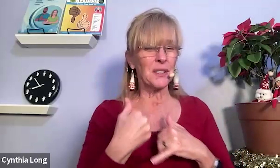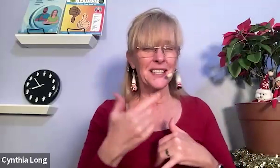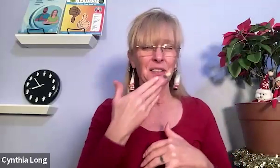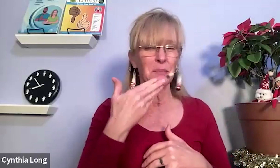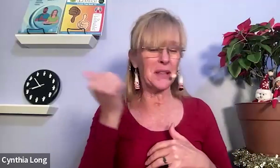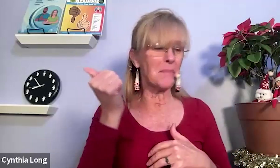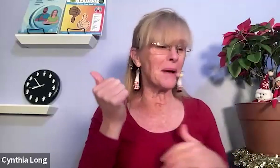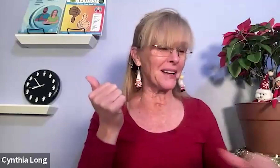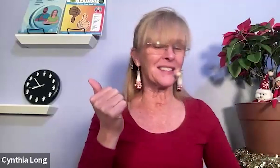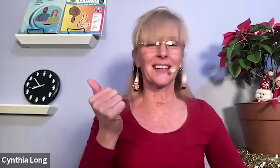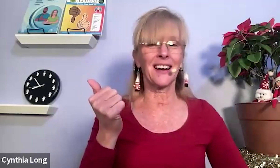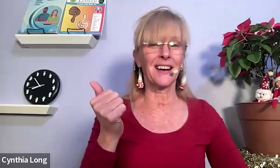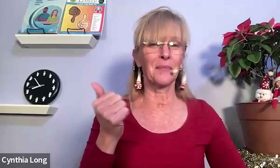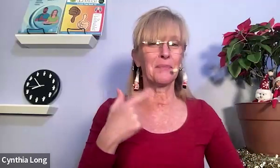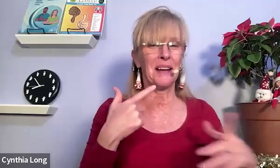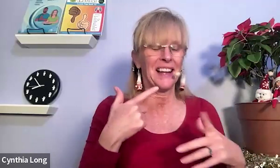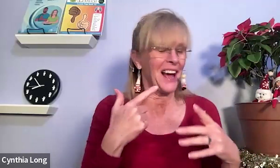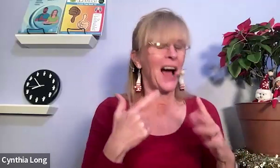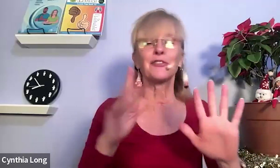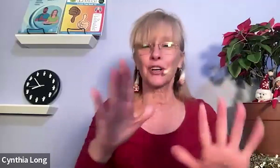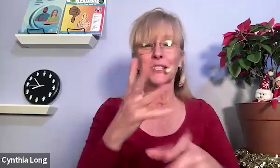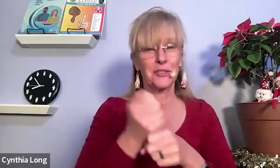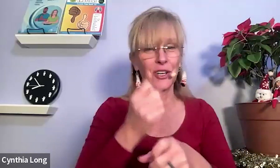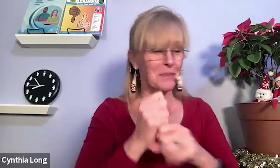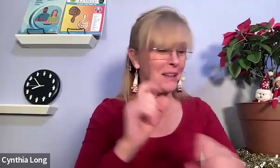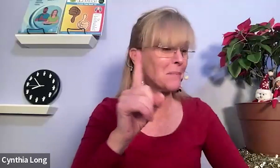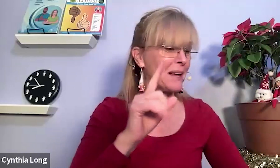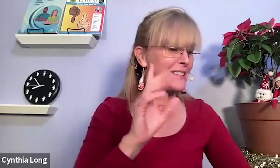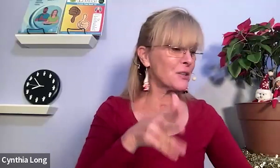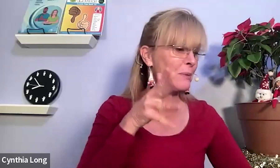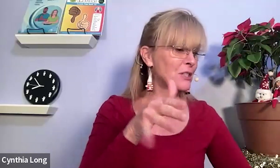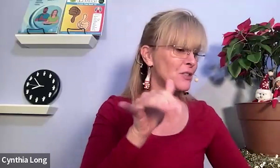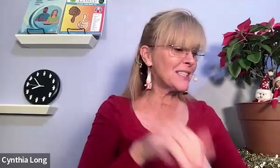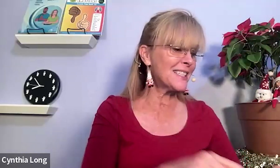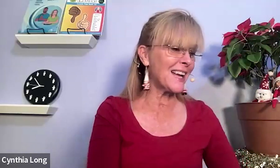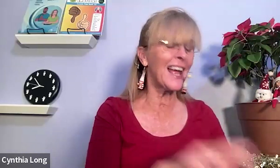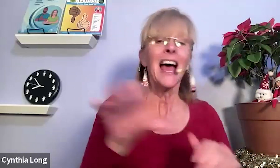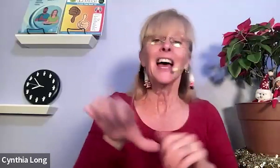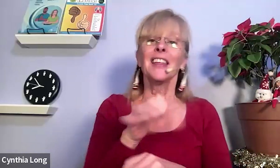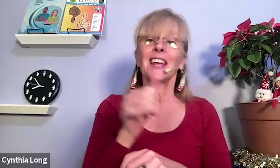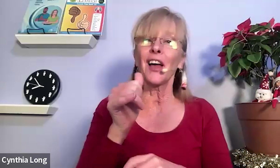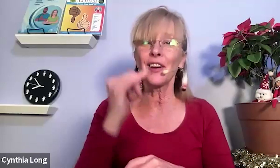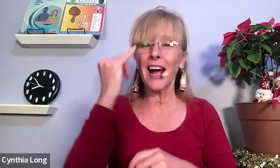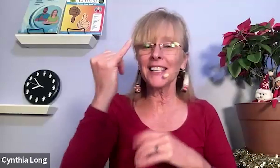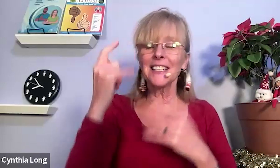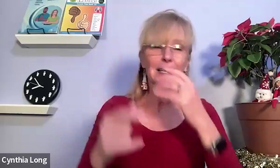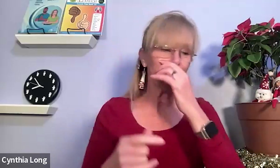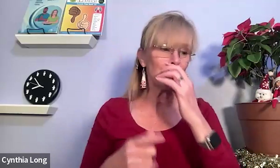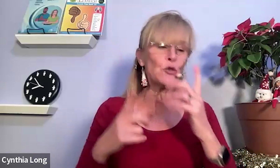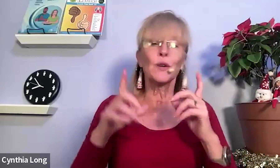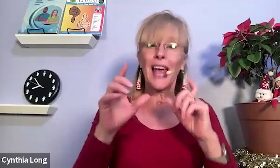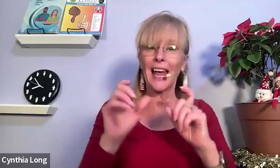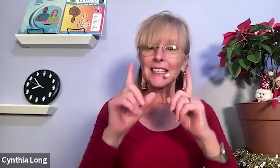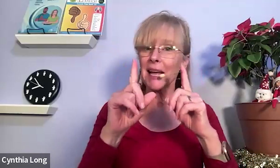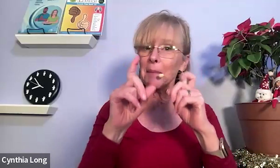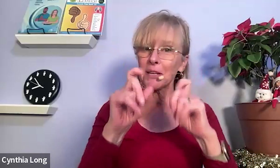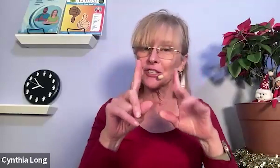is going to be the best. I trust me, the best. So be sure and stay. The other idea is you can take